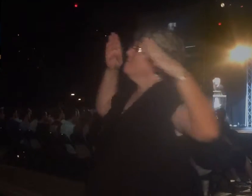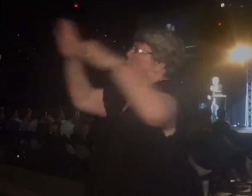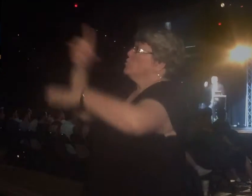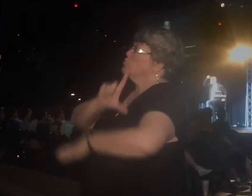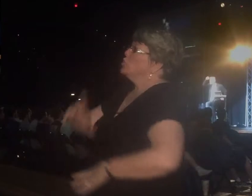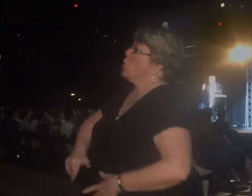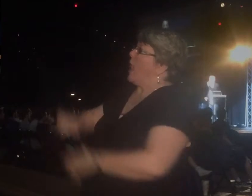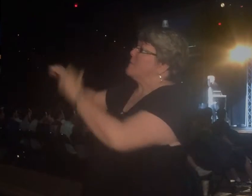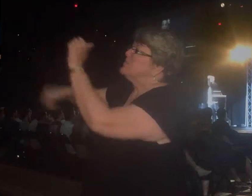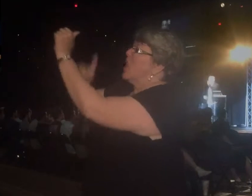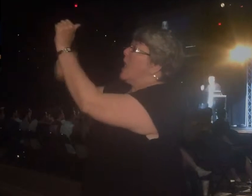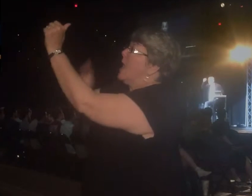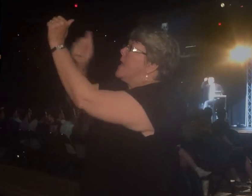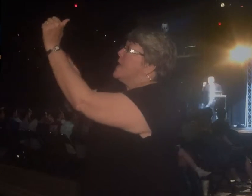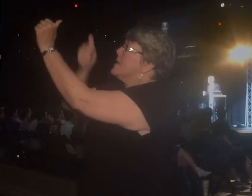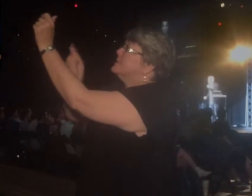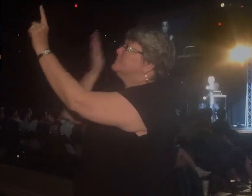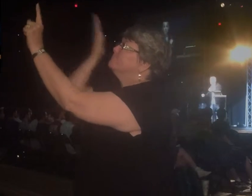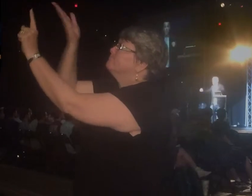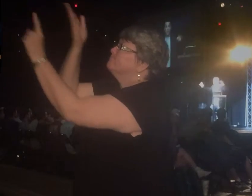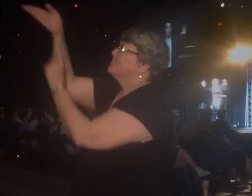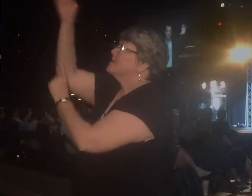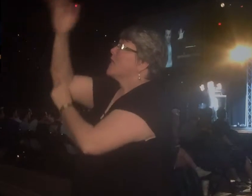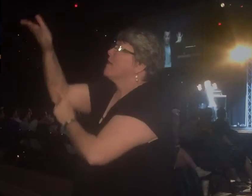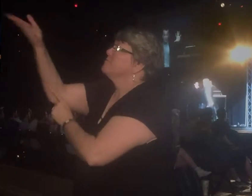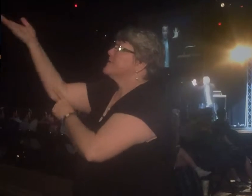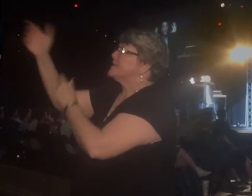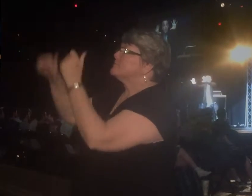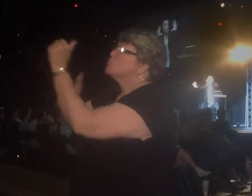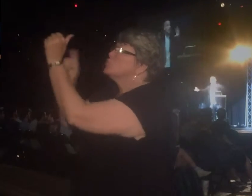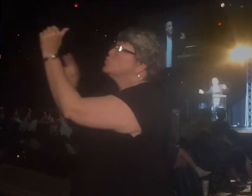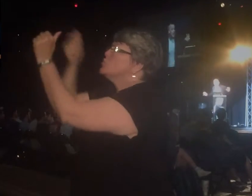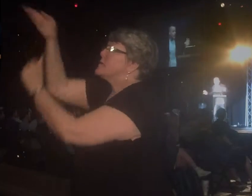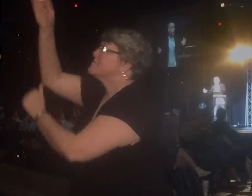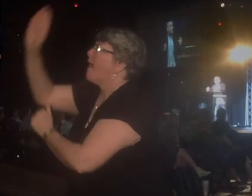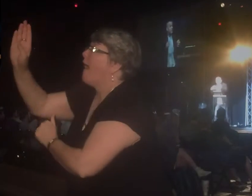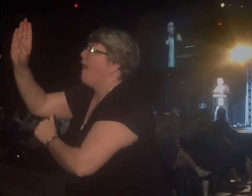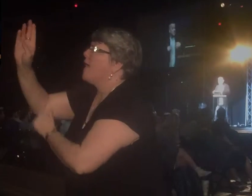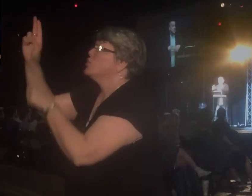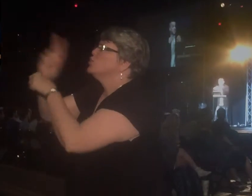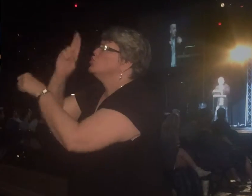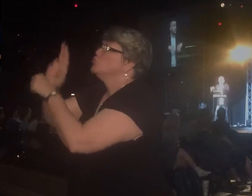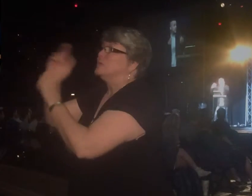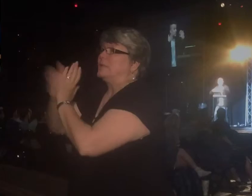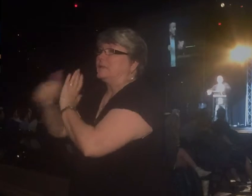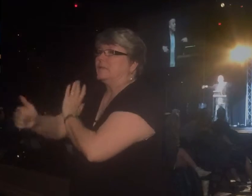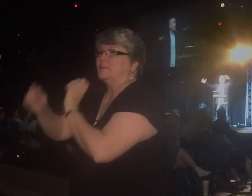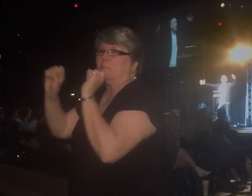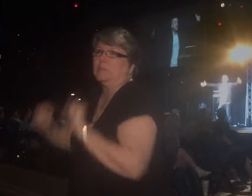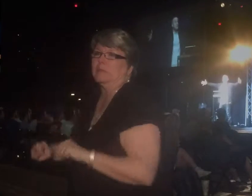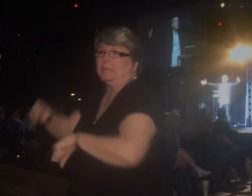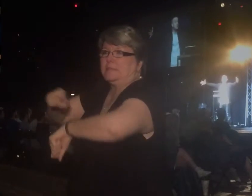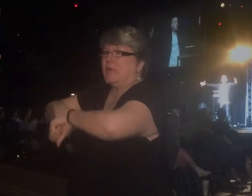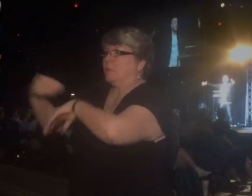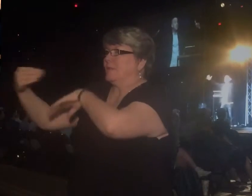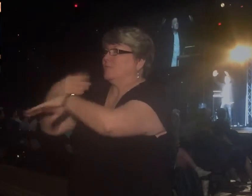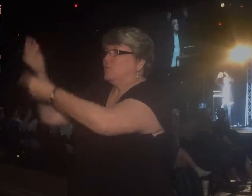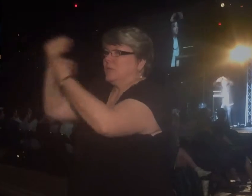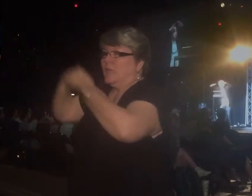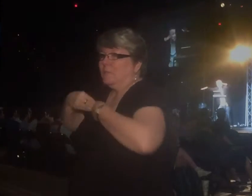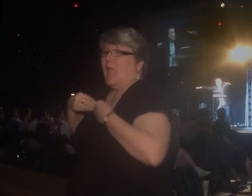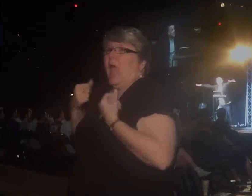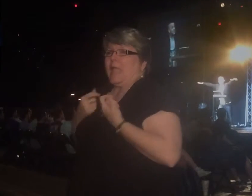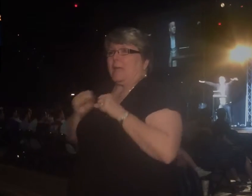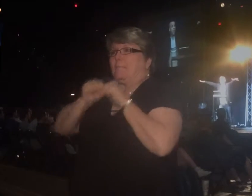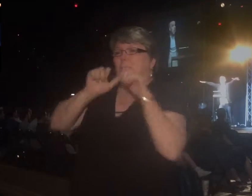Lord, that I'm chasing after the things of God, pursuing God, and using the gifts and abilities and time and influence He's given me to